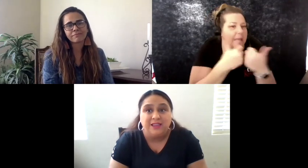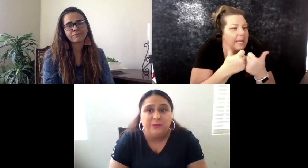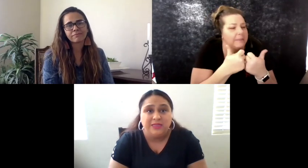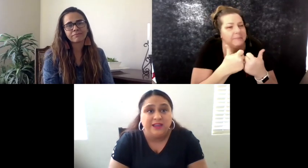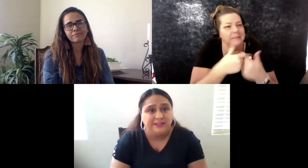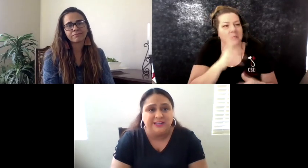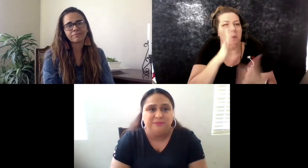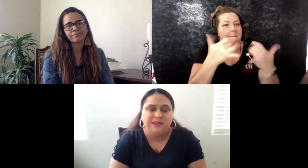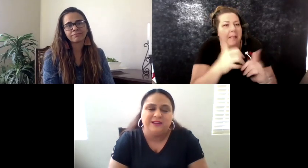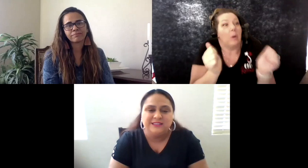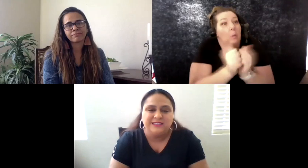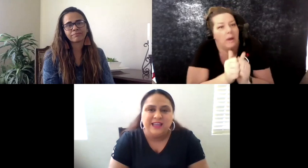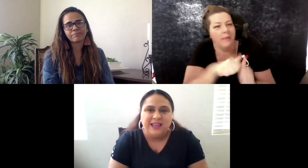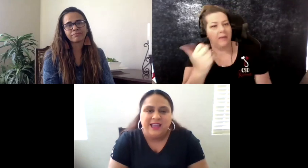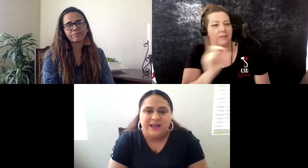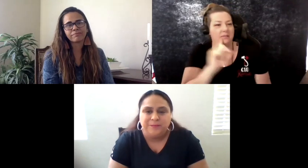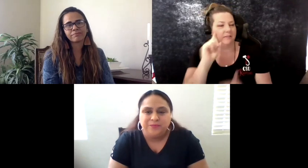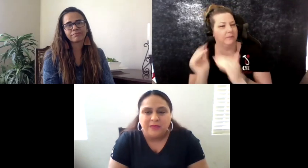play along with other deaf peers.